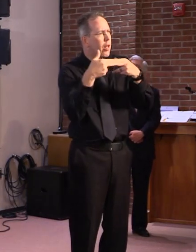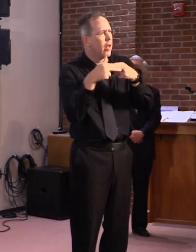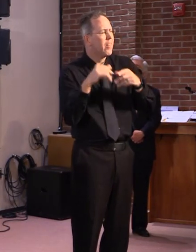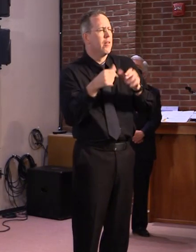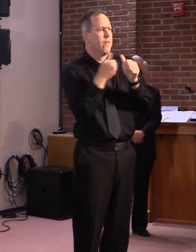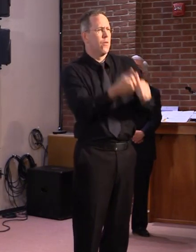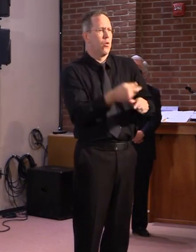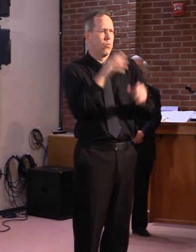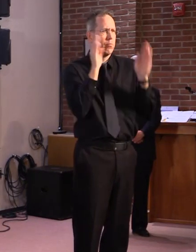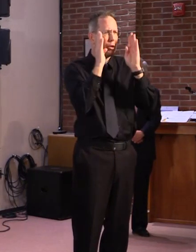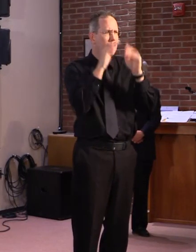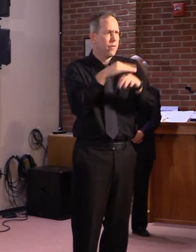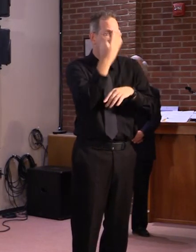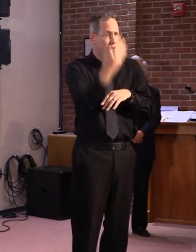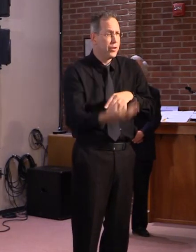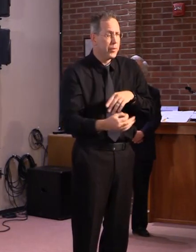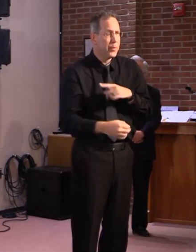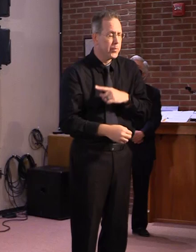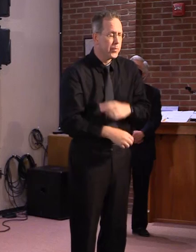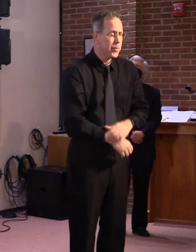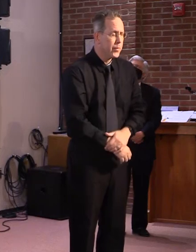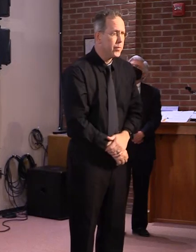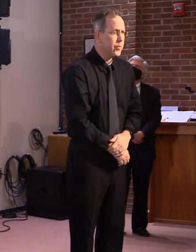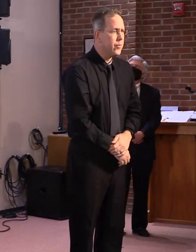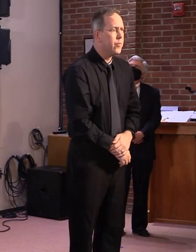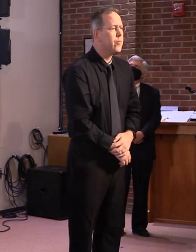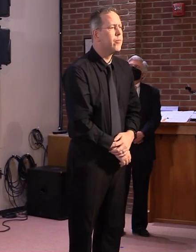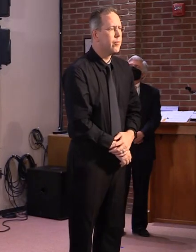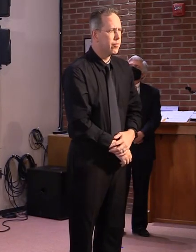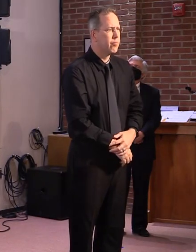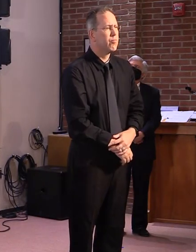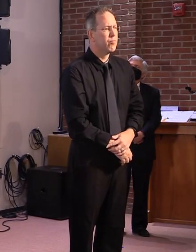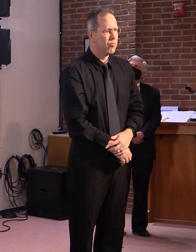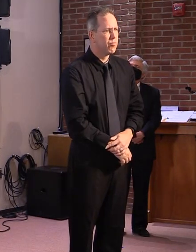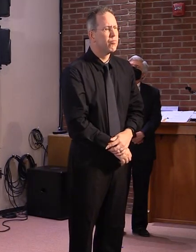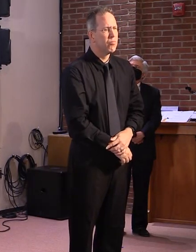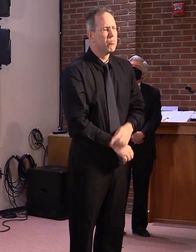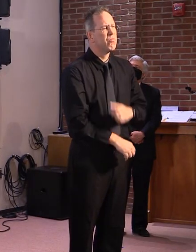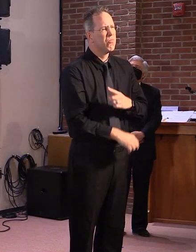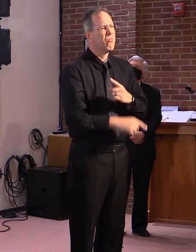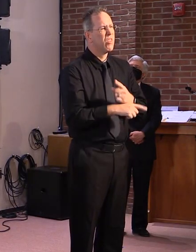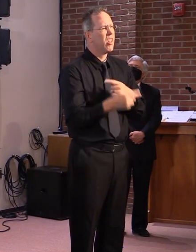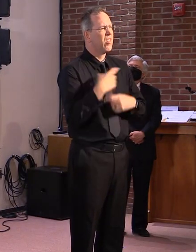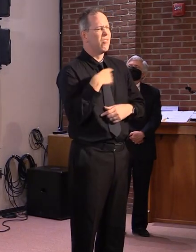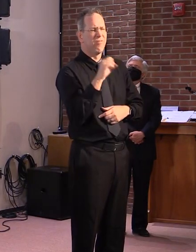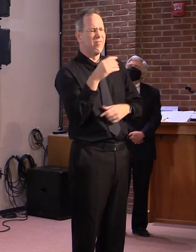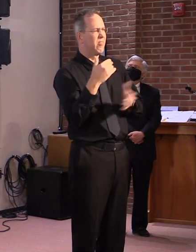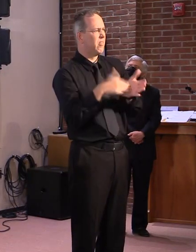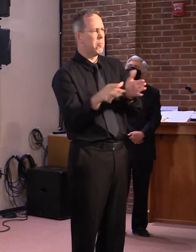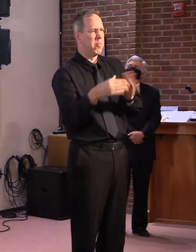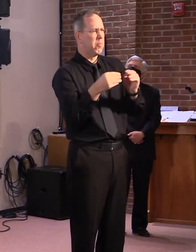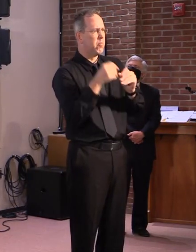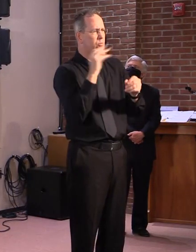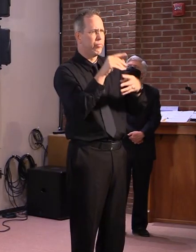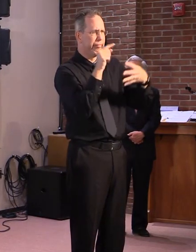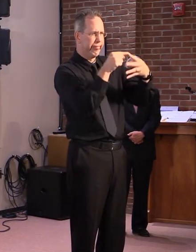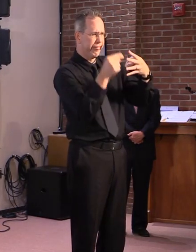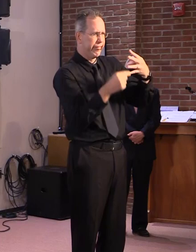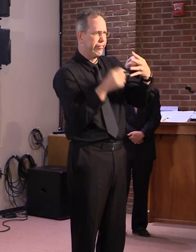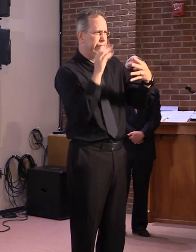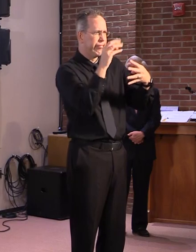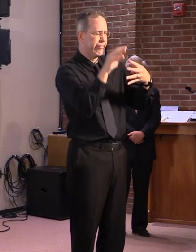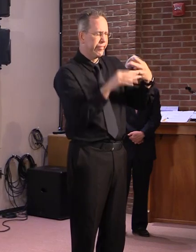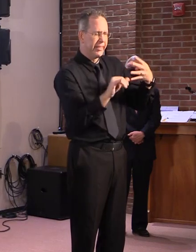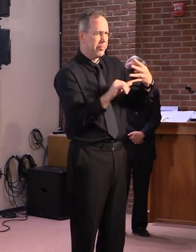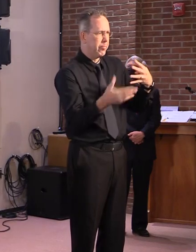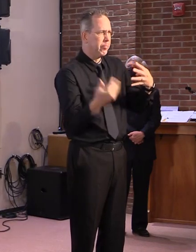the ICU capacity. And all of those have certain thresholds that are associated with them. And even during the outbreak, each one of those metrics remained low,